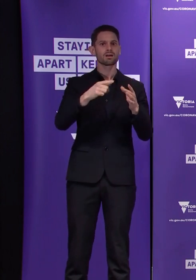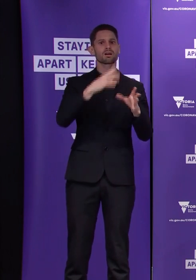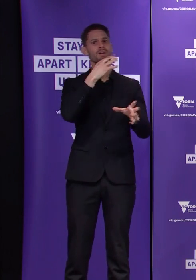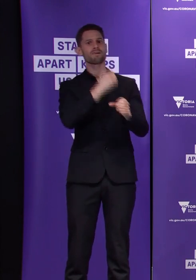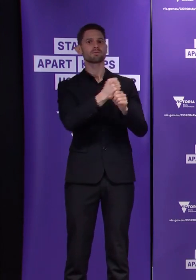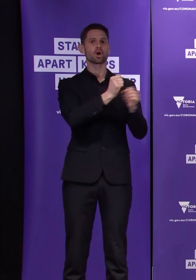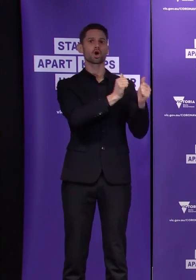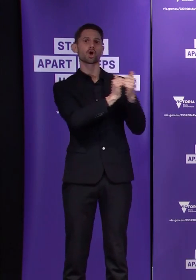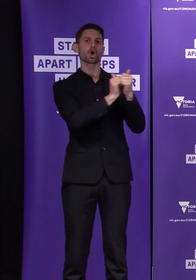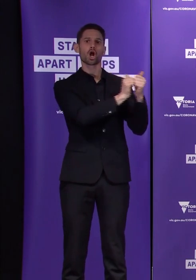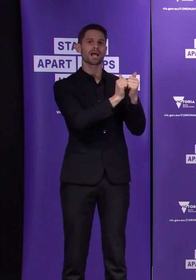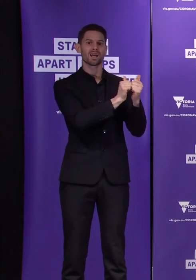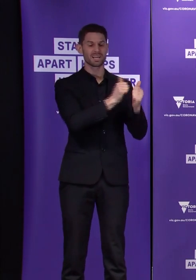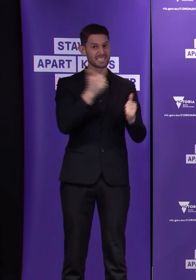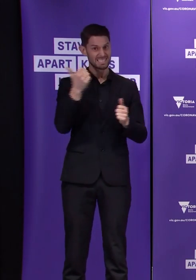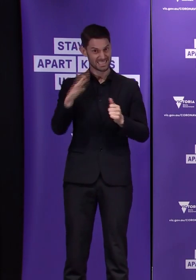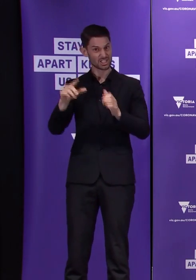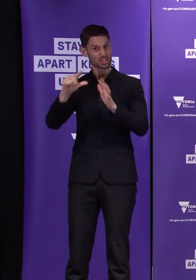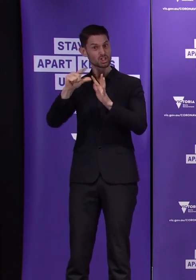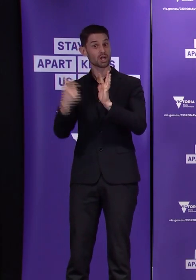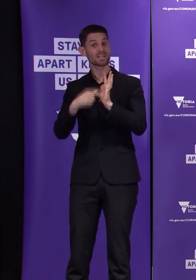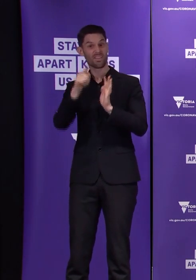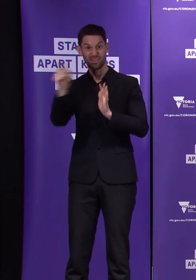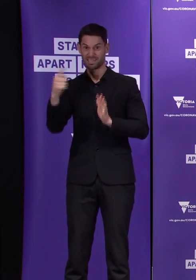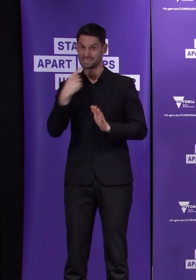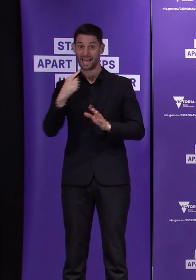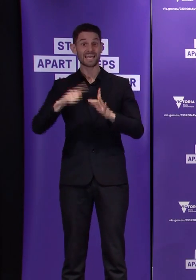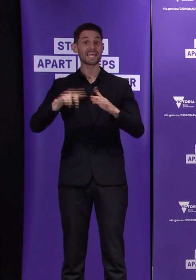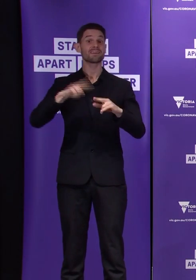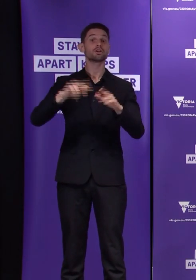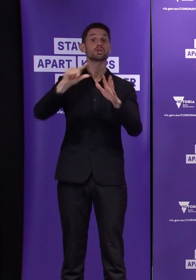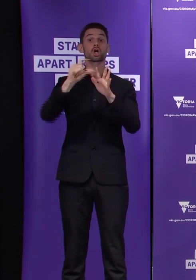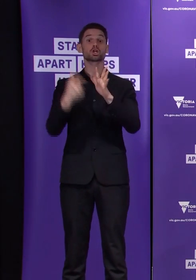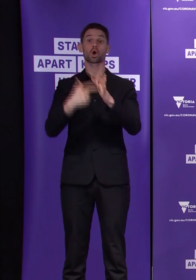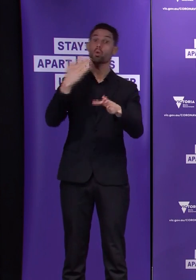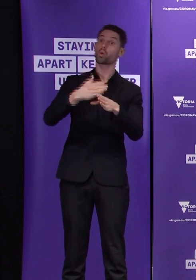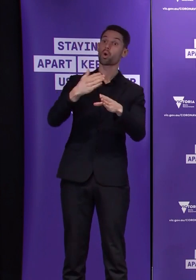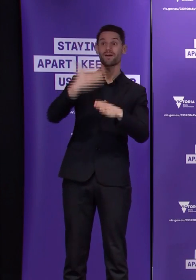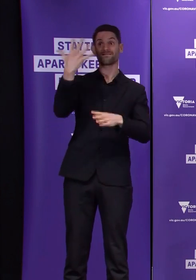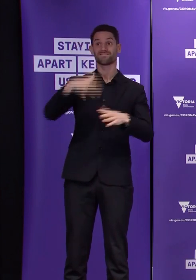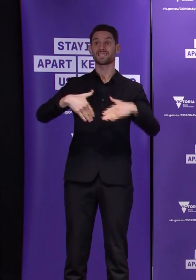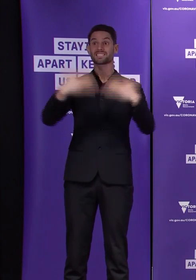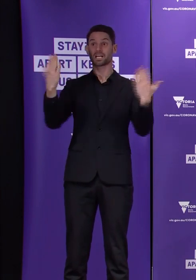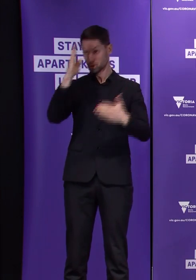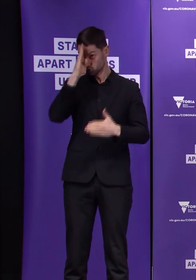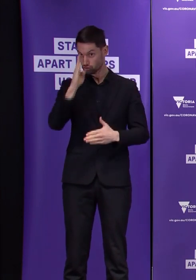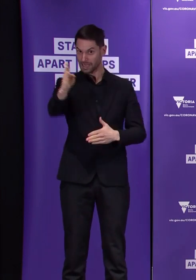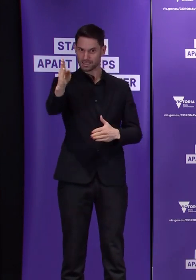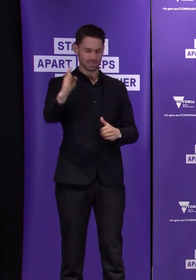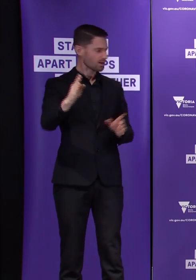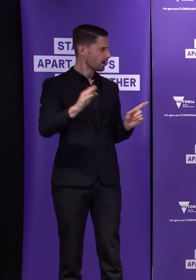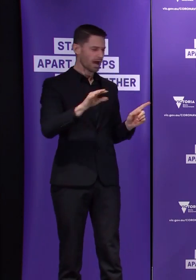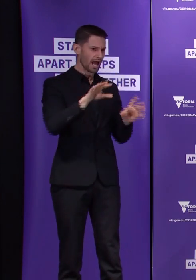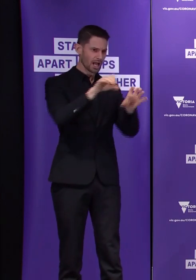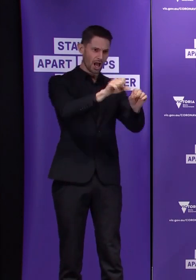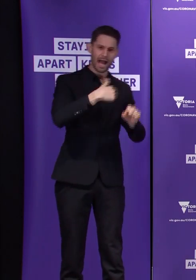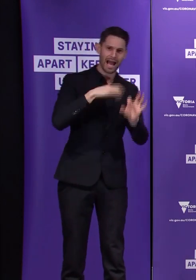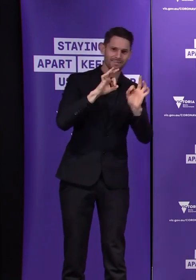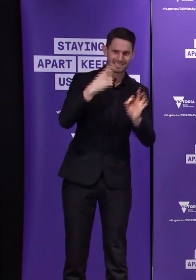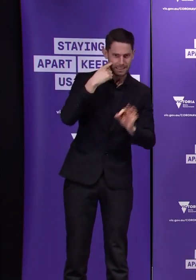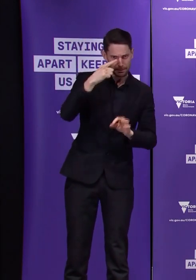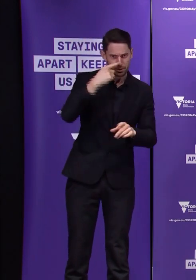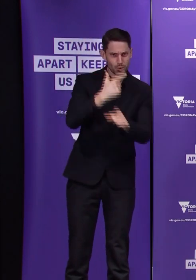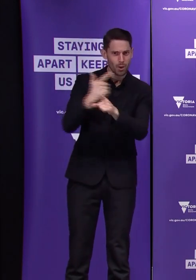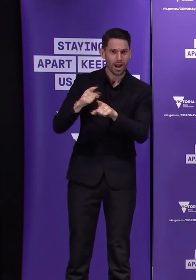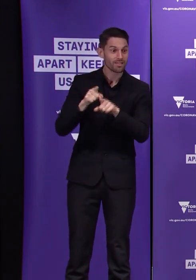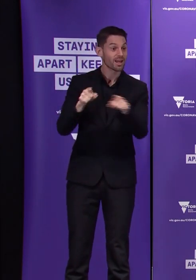they had colleagues who'd worked that hard, they'd be concerned about public safety. Do you not trust your I hadn't quite colleagues seen to those take reports. I